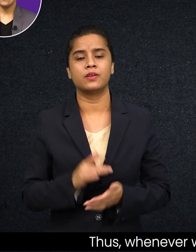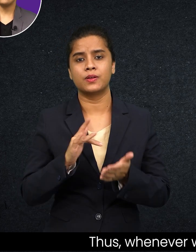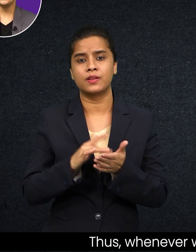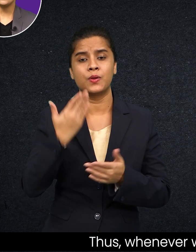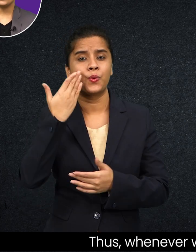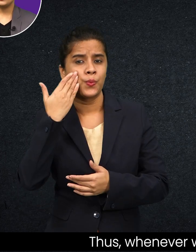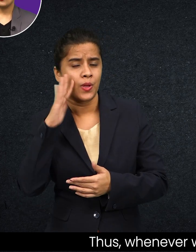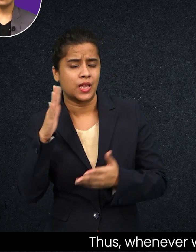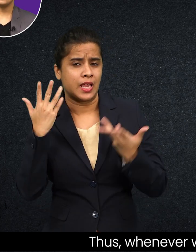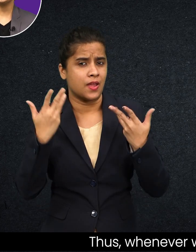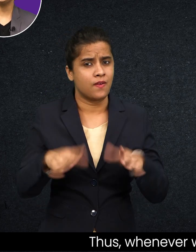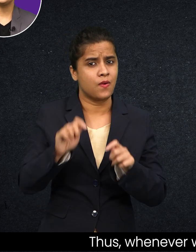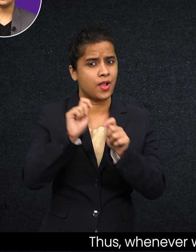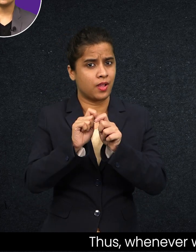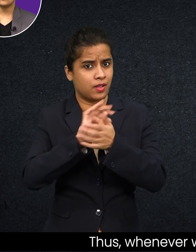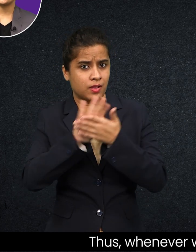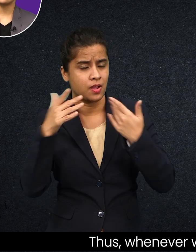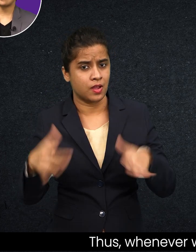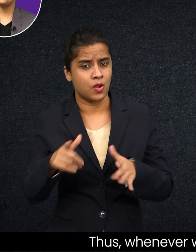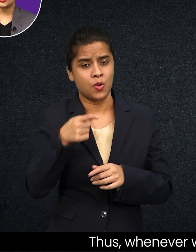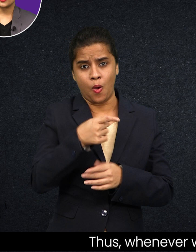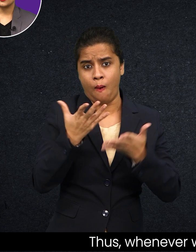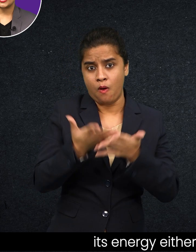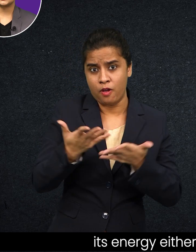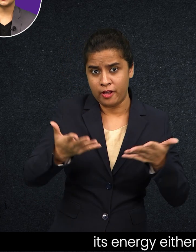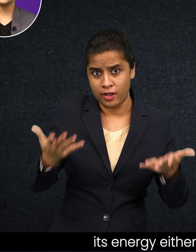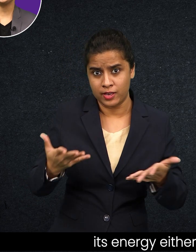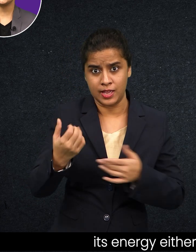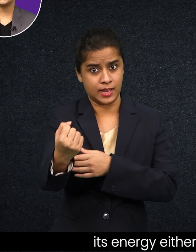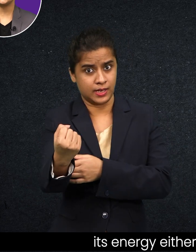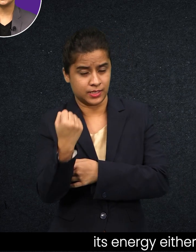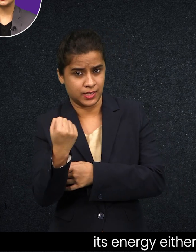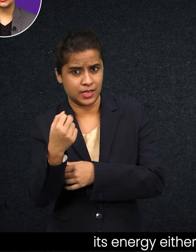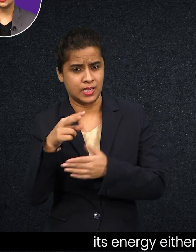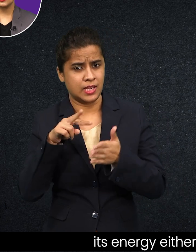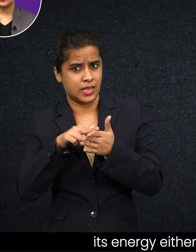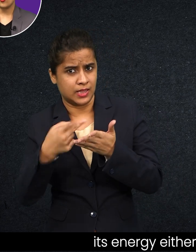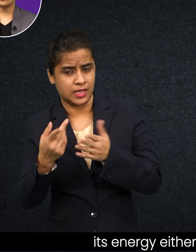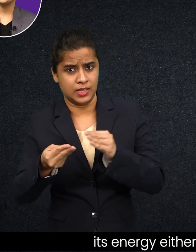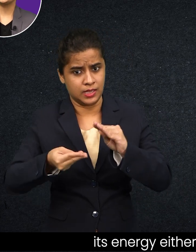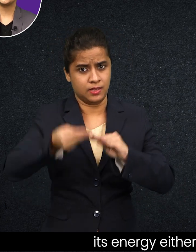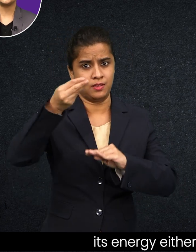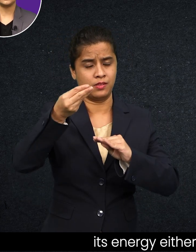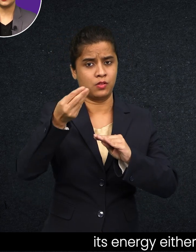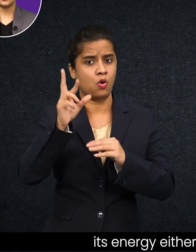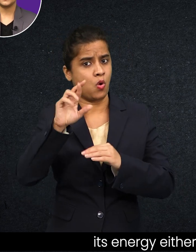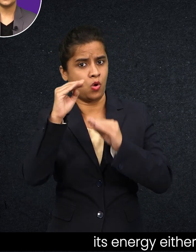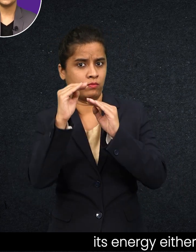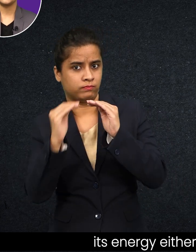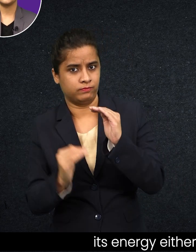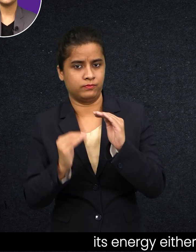Thus, whenever work is done on an object, its energy either increases or